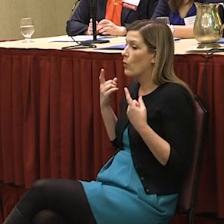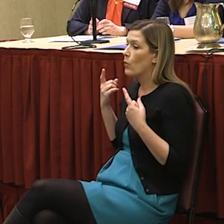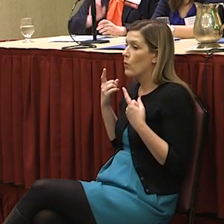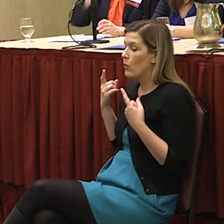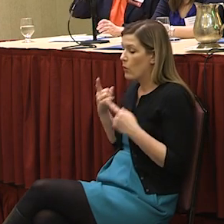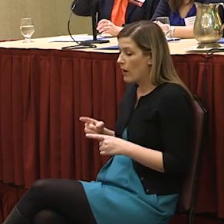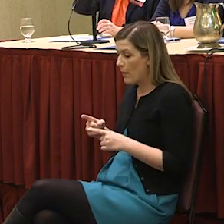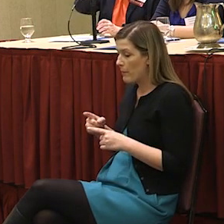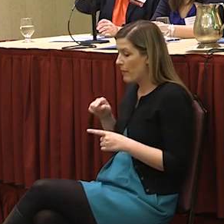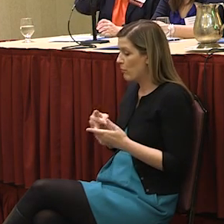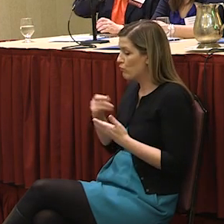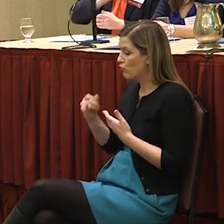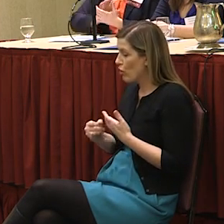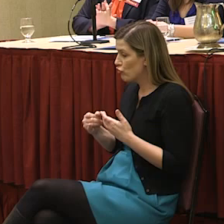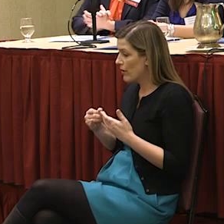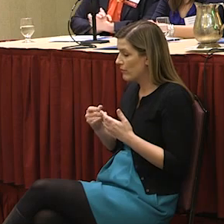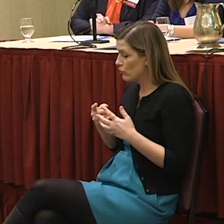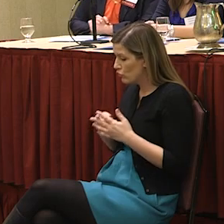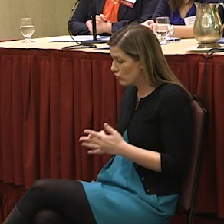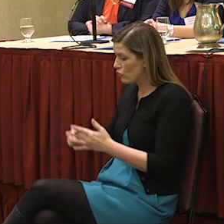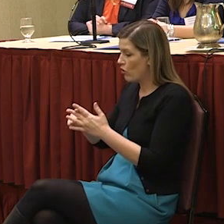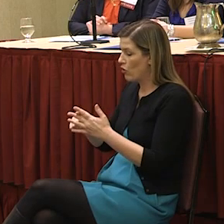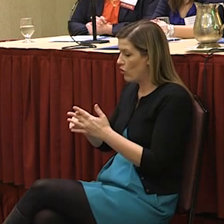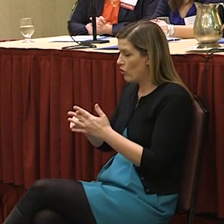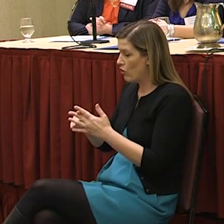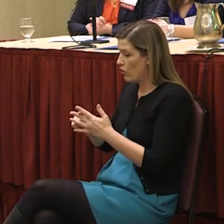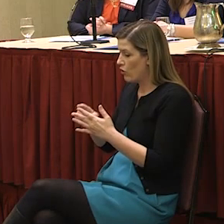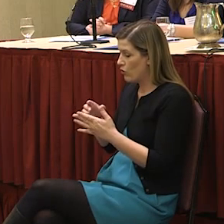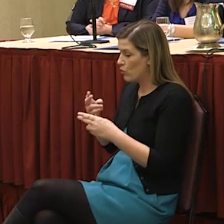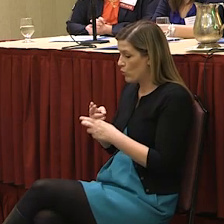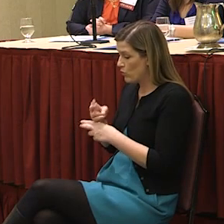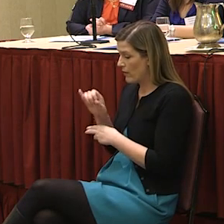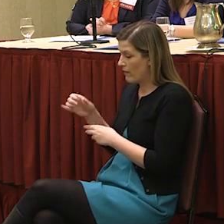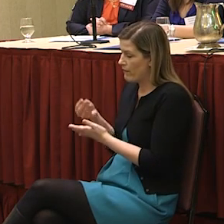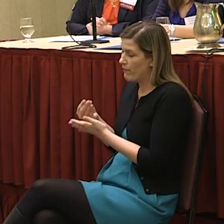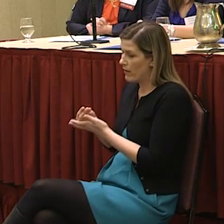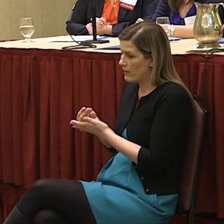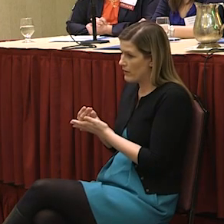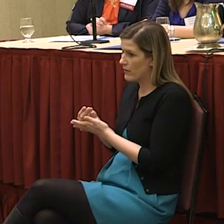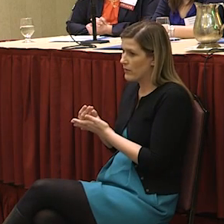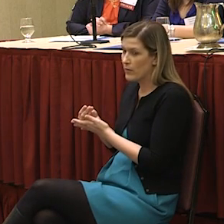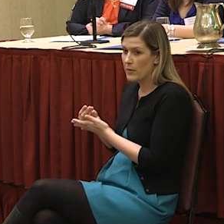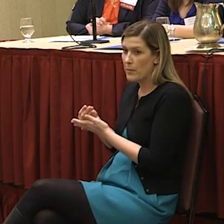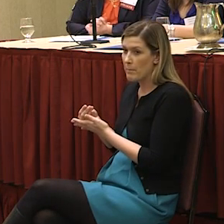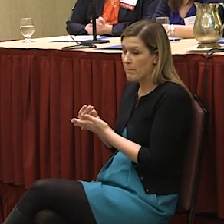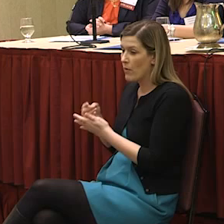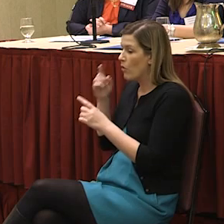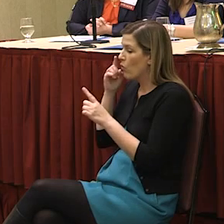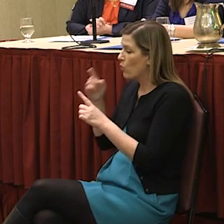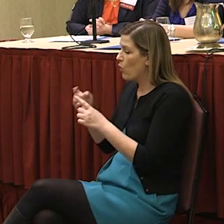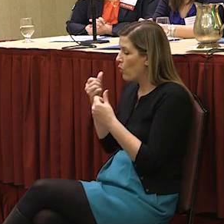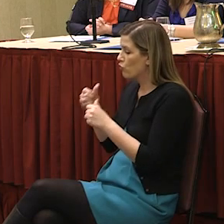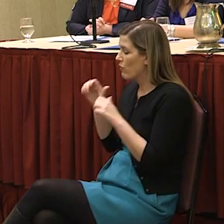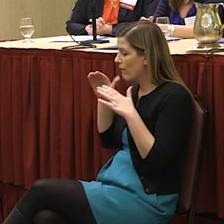that as this project got underway, through this funding, the goal was to try